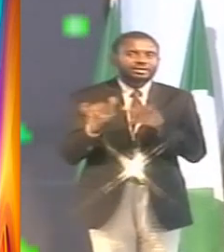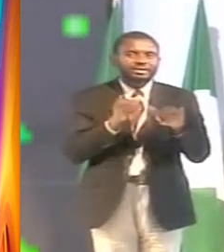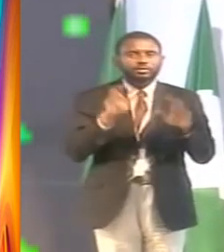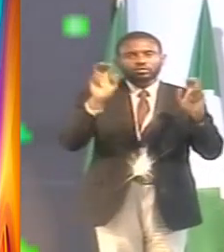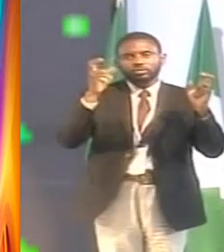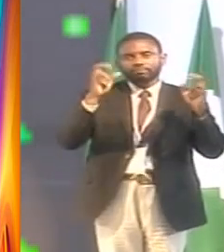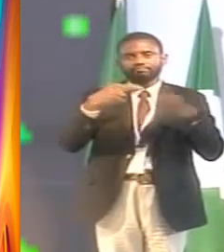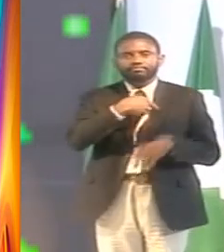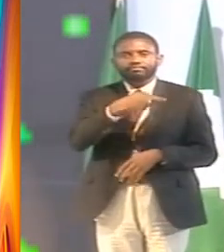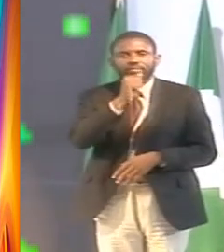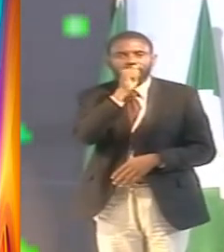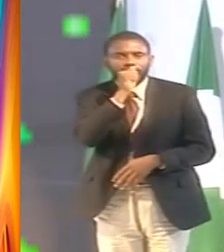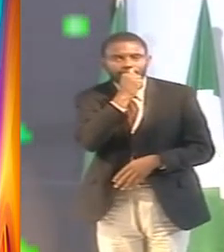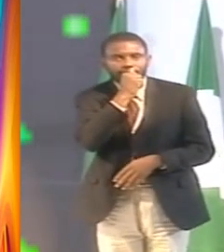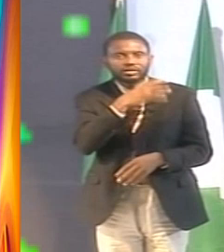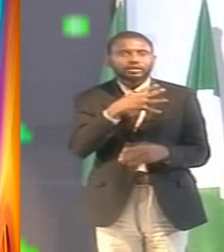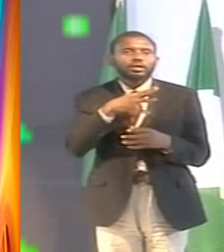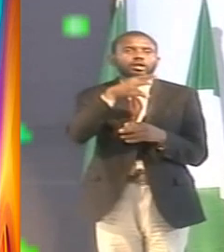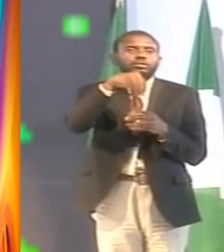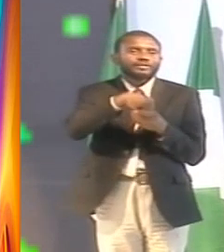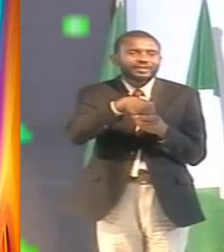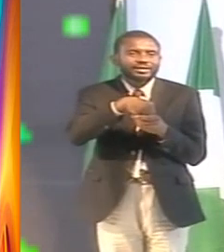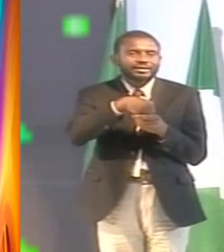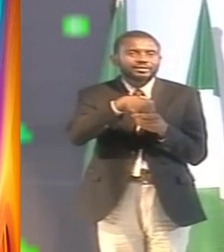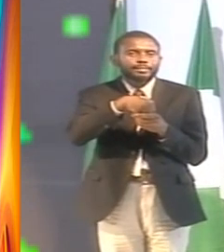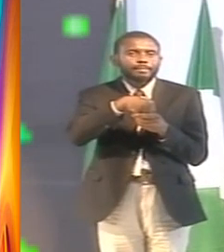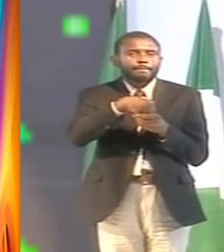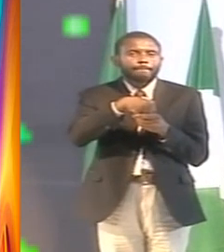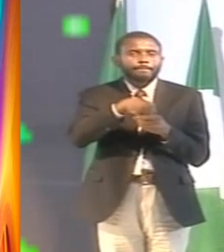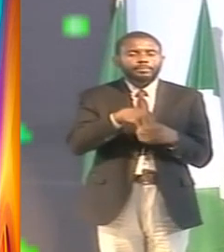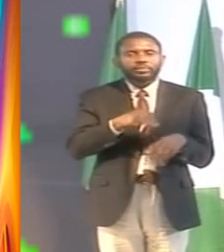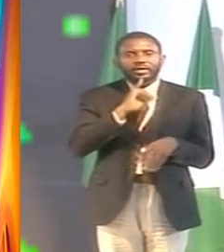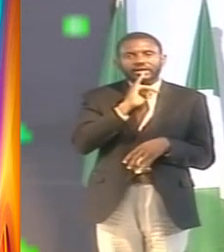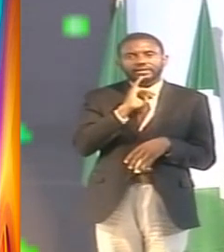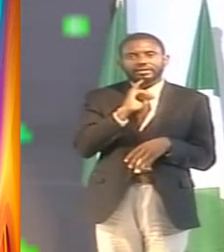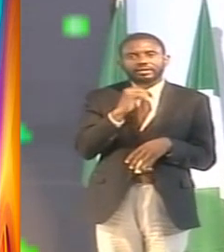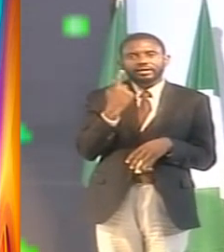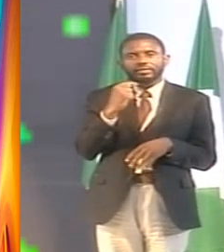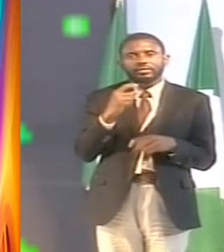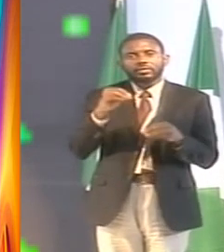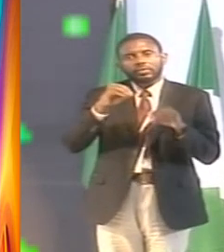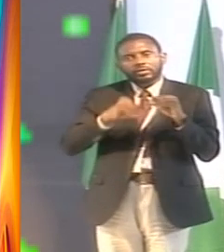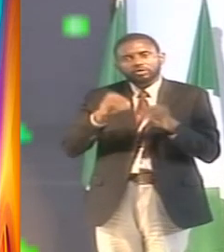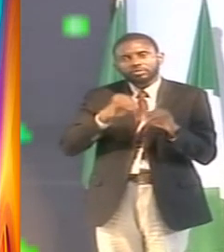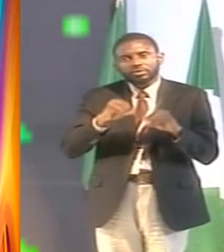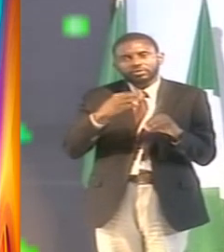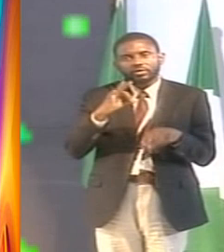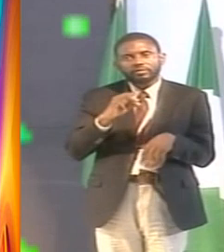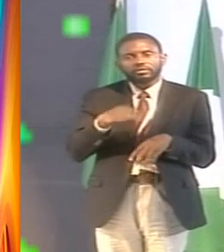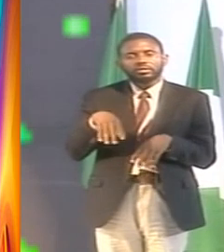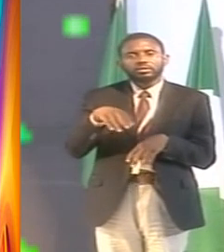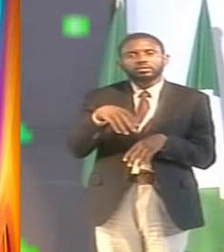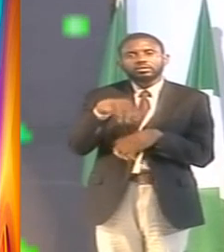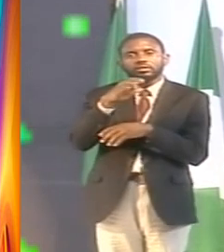religious tolerance and inclusiveness, is the contribution of Bishop Matthew